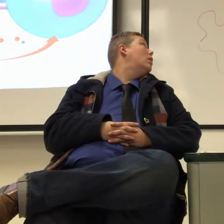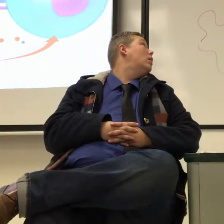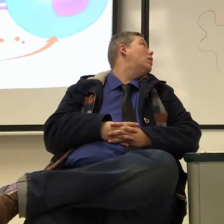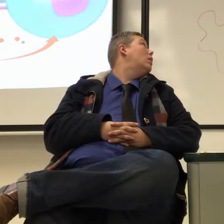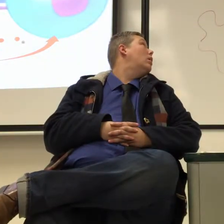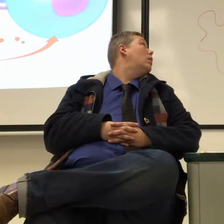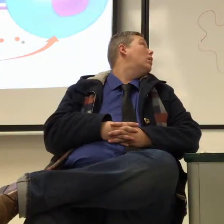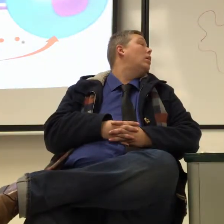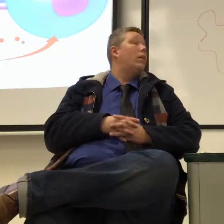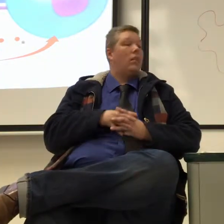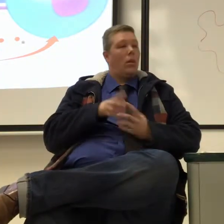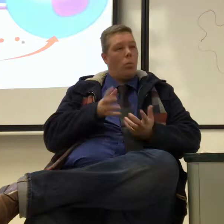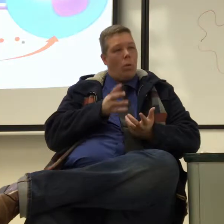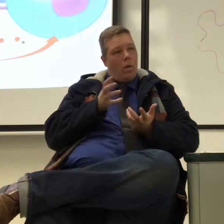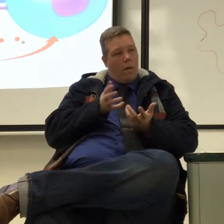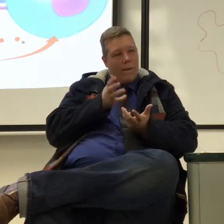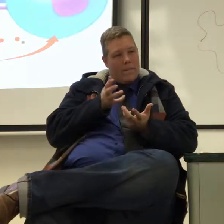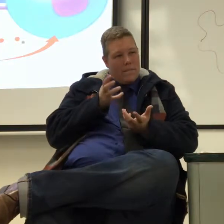That fits it perfectly.